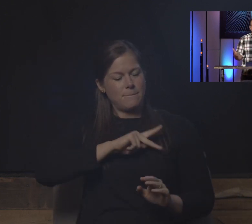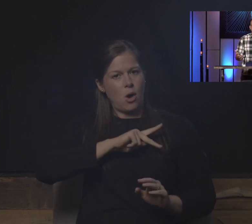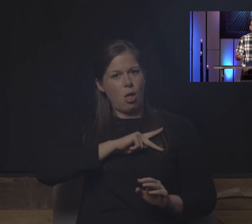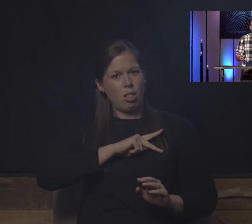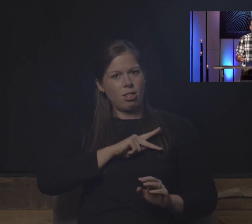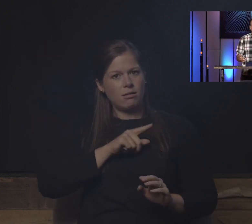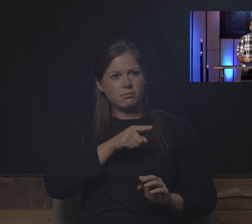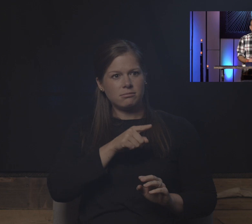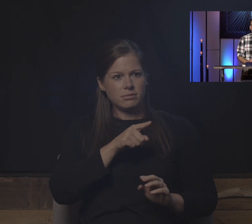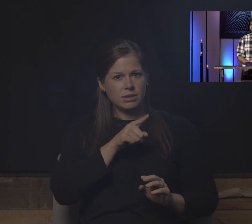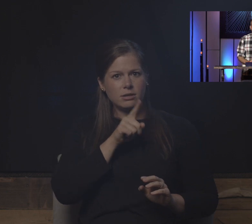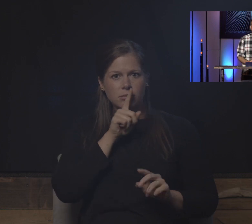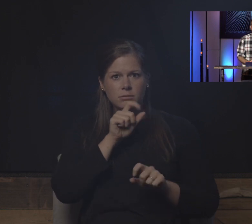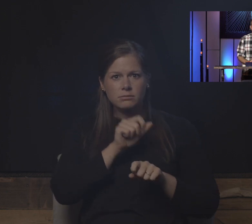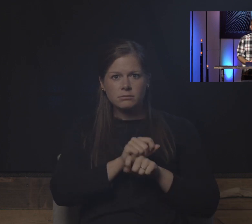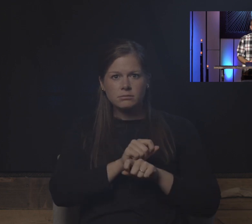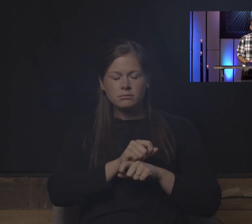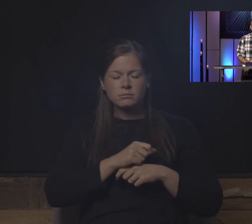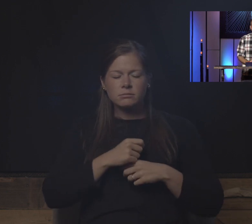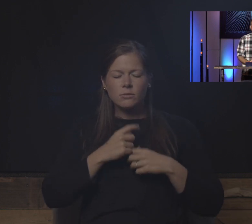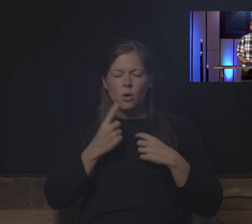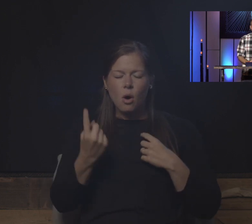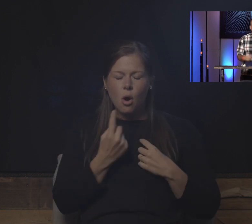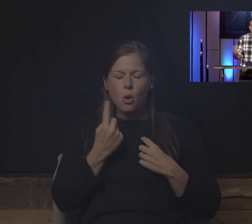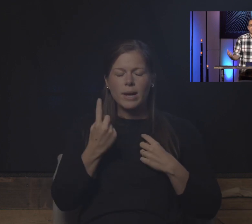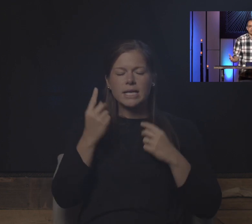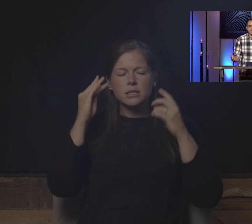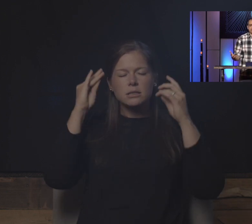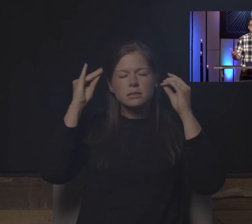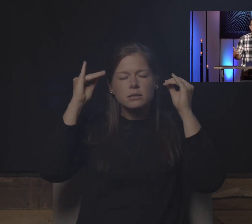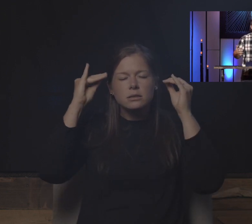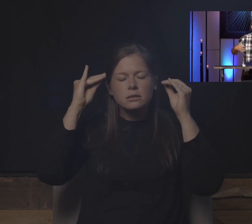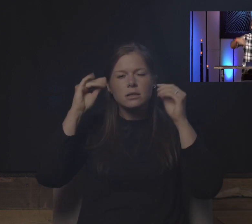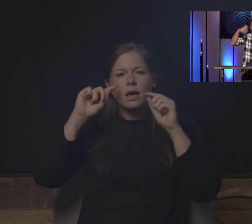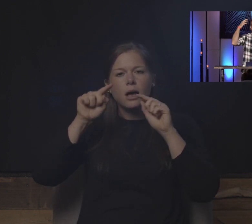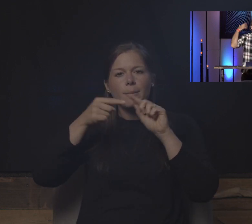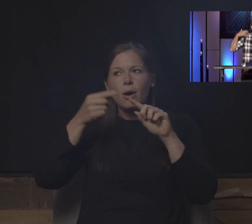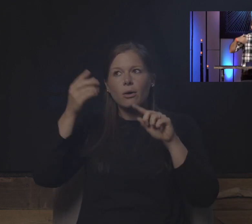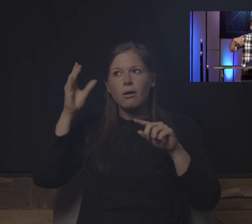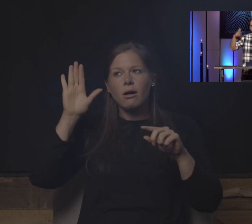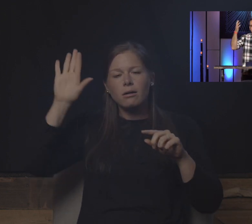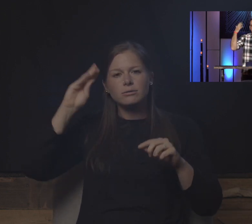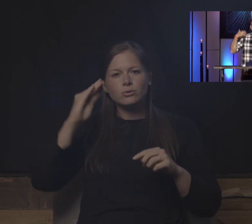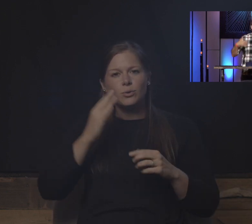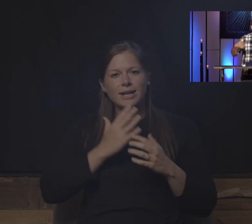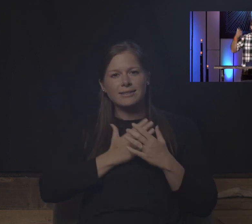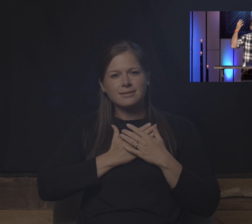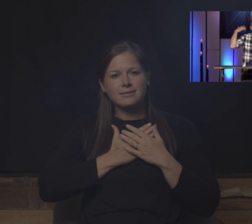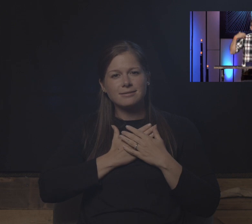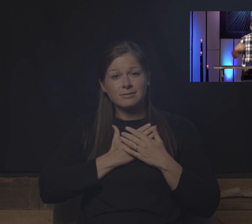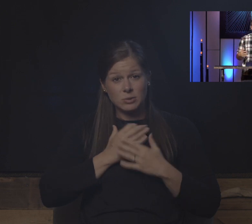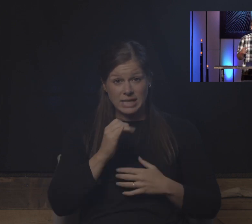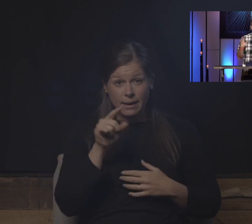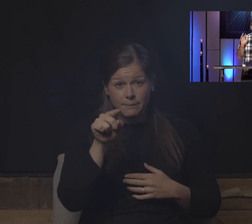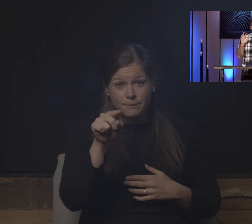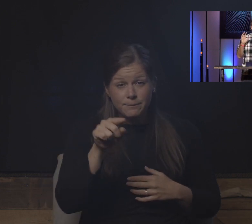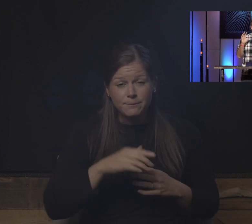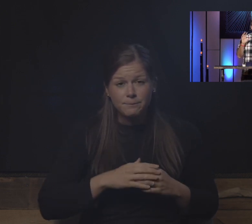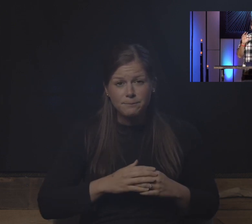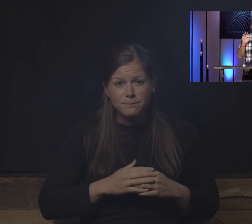Have you ever gotten over God's grace towards you? When you sing Amazing Grace, does it just kind of like wash through your